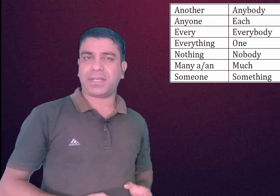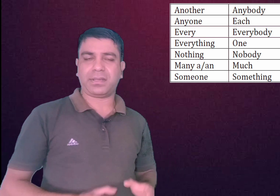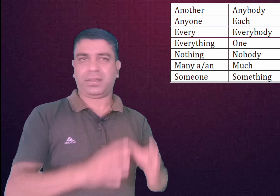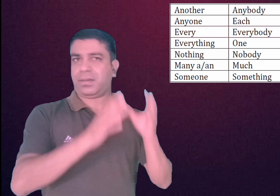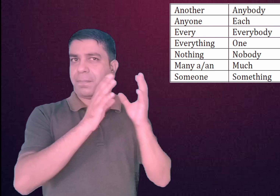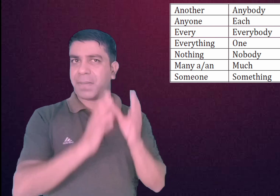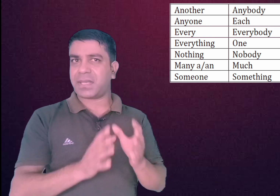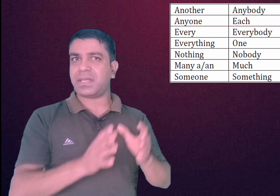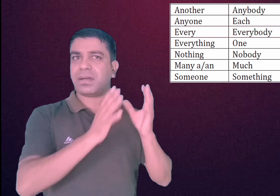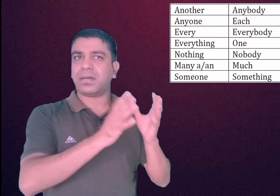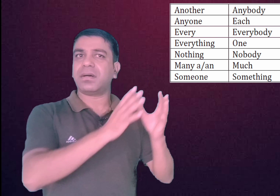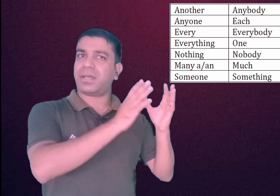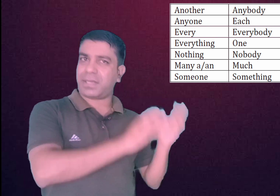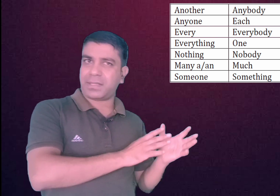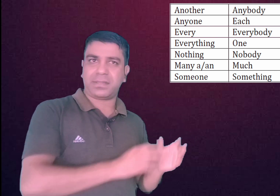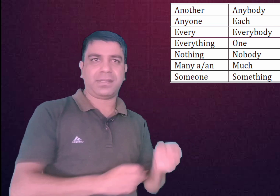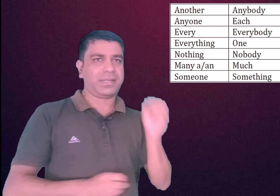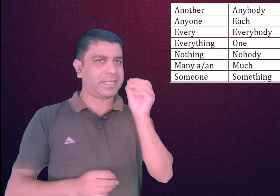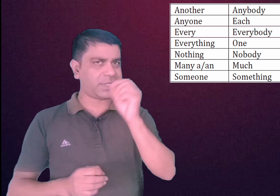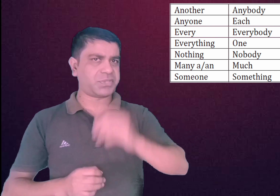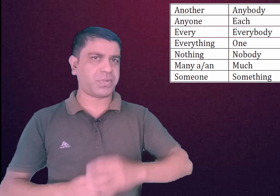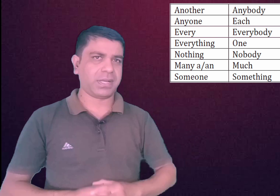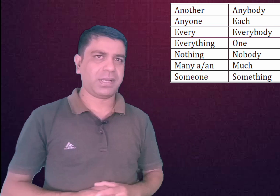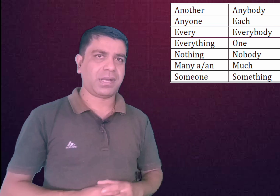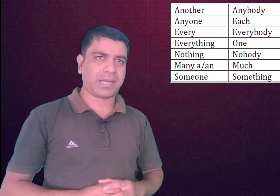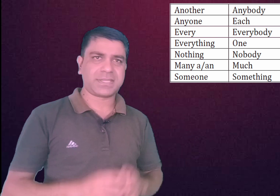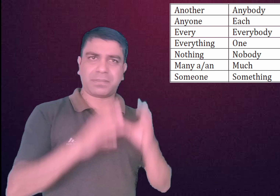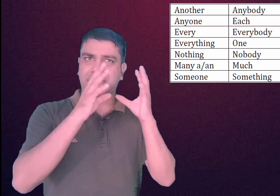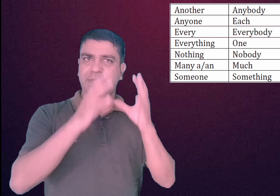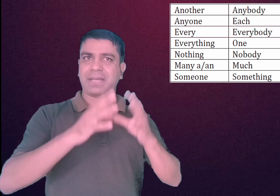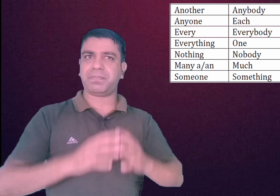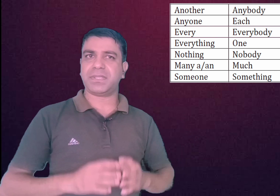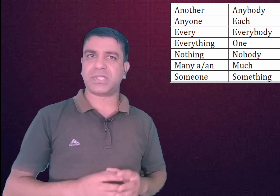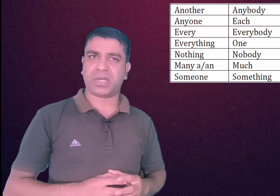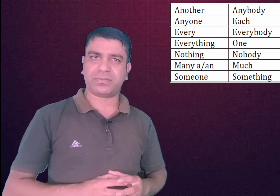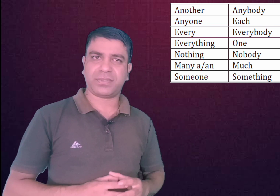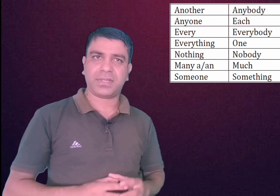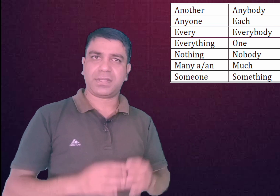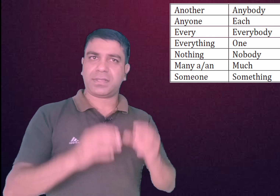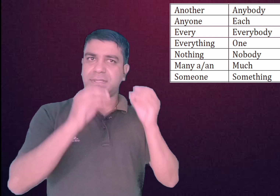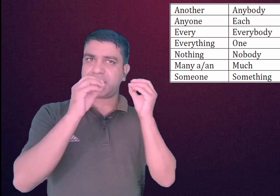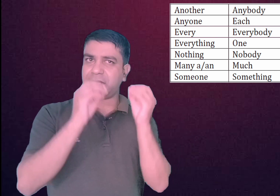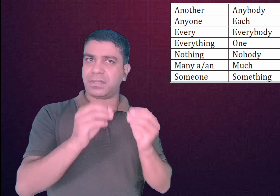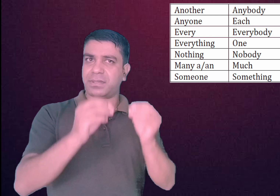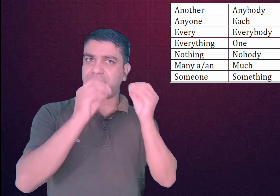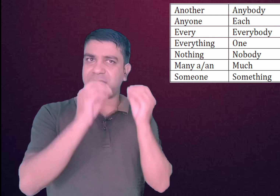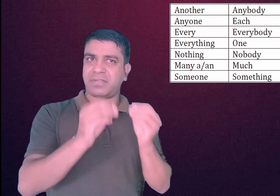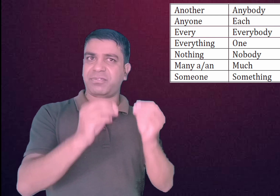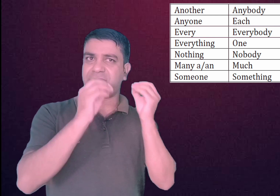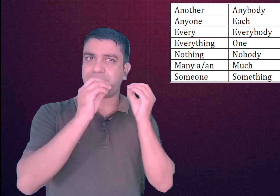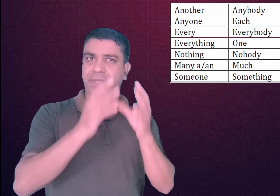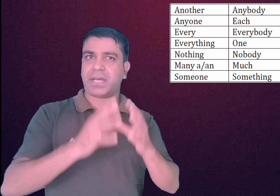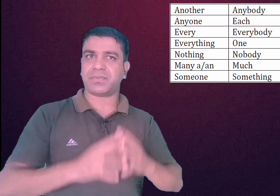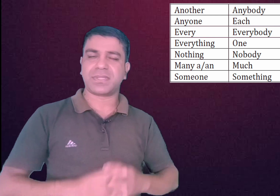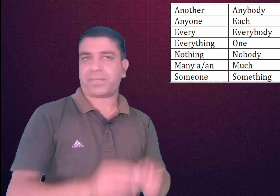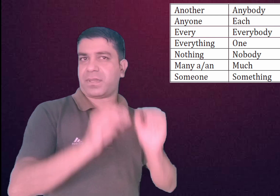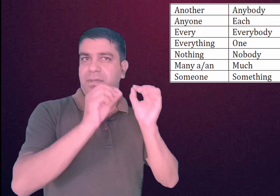something, many, an, etc. are some examples of singular indefinite pronouns.